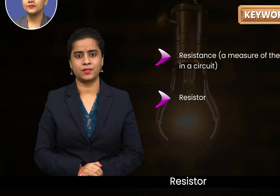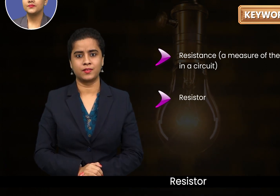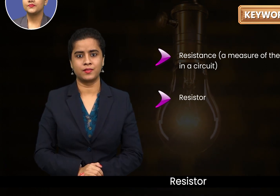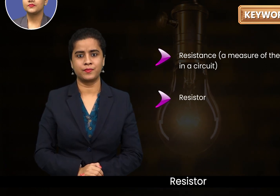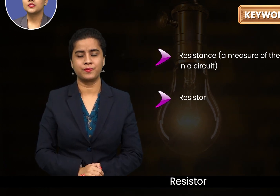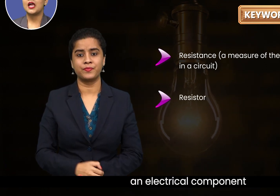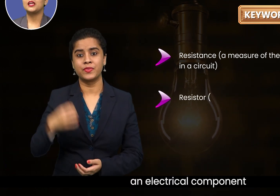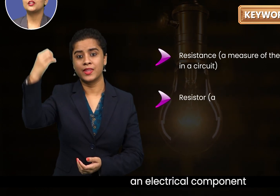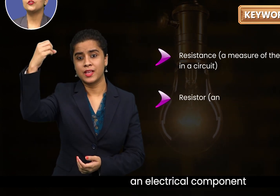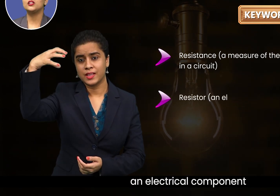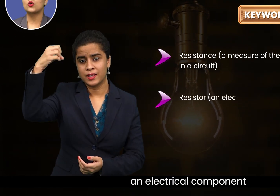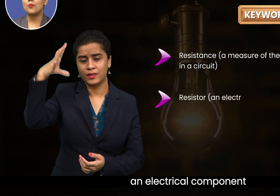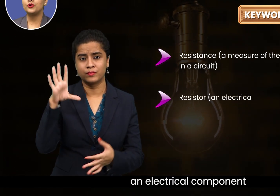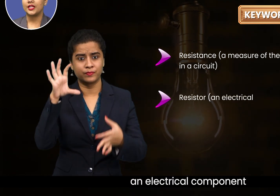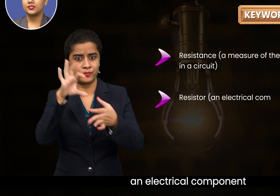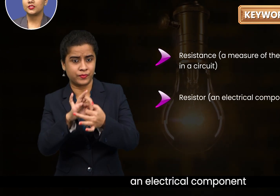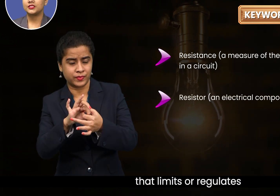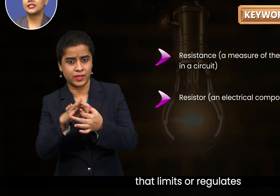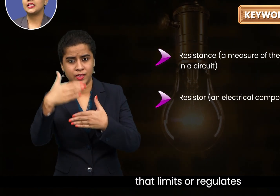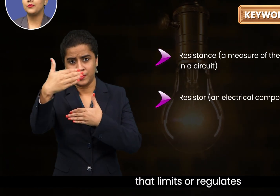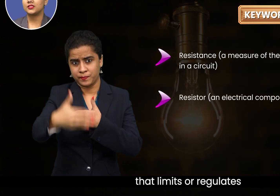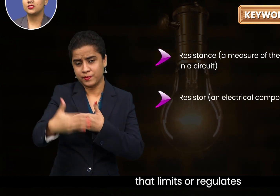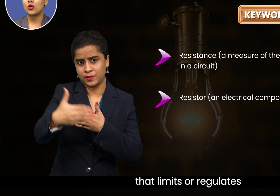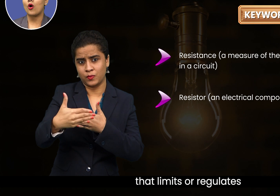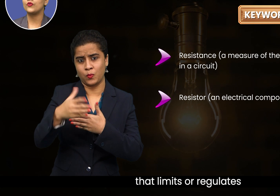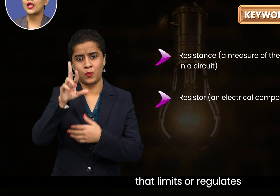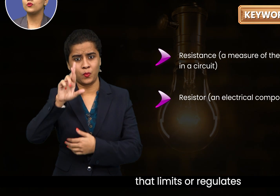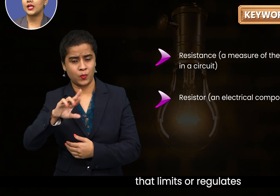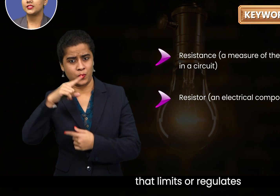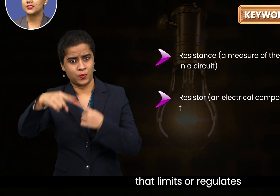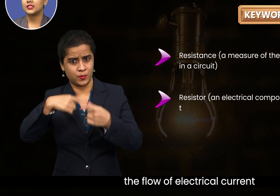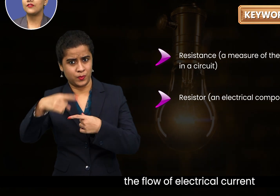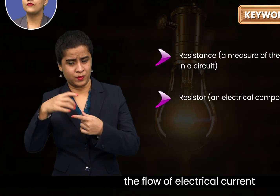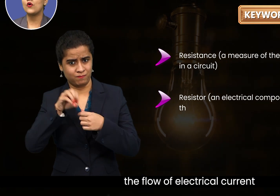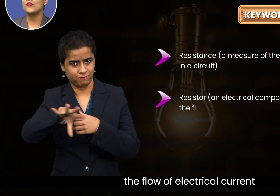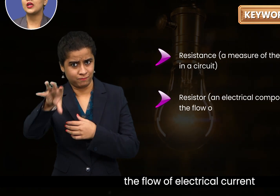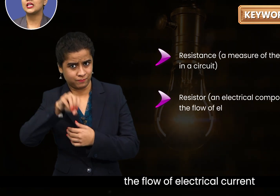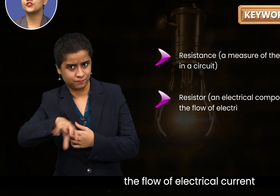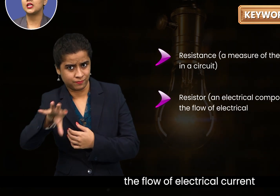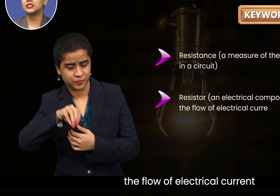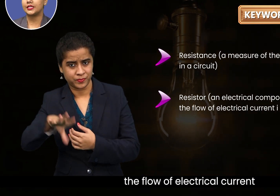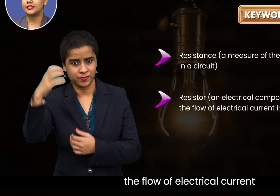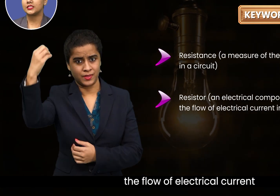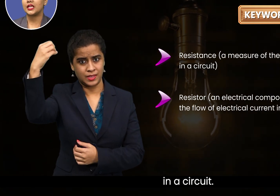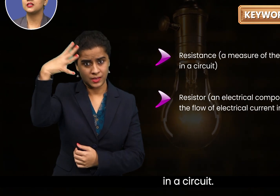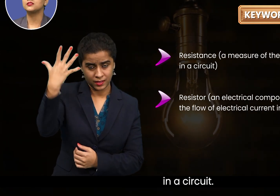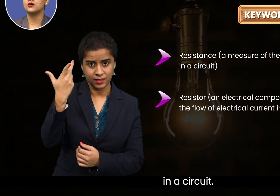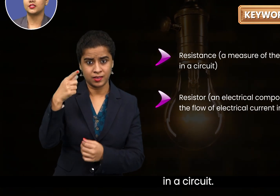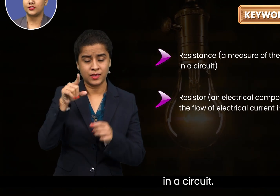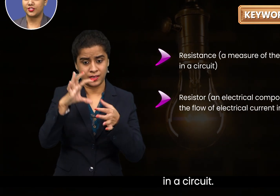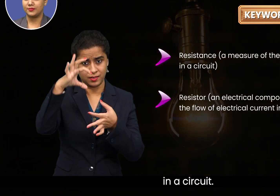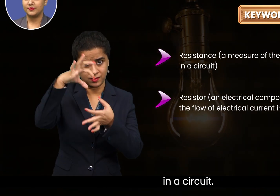Resistor, an electrical component that limits or regulates the flow of electrical current in